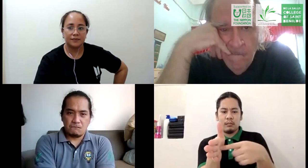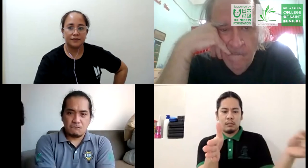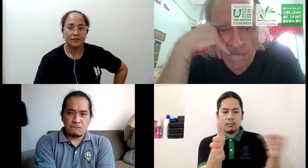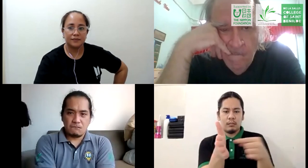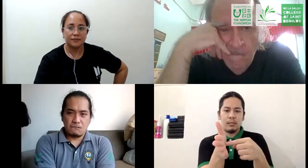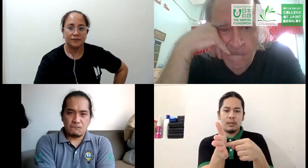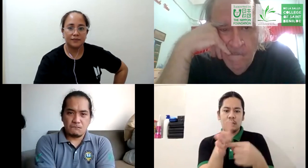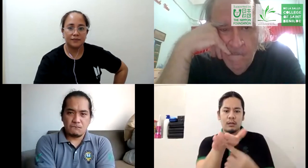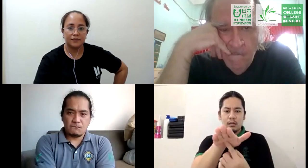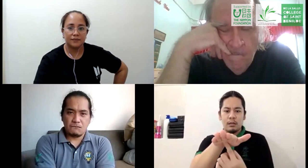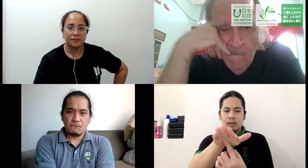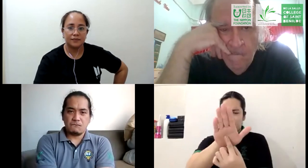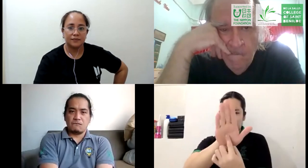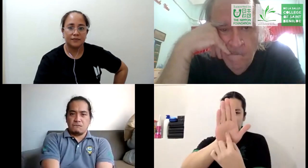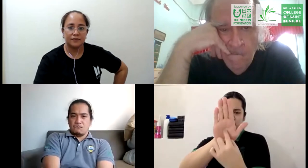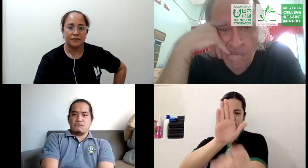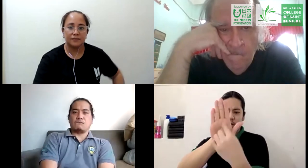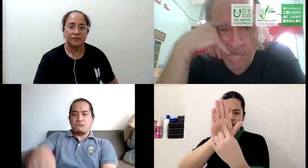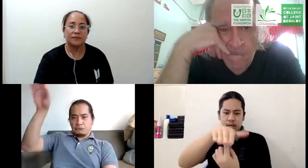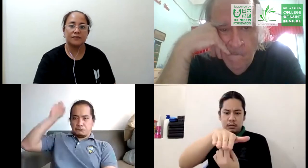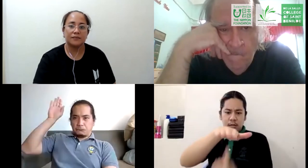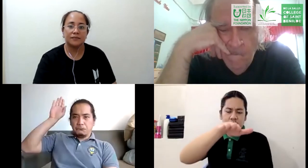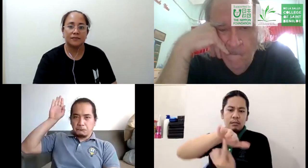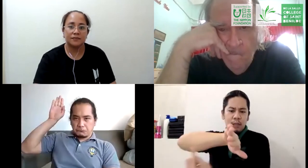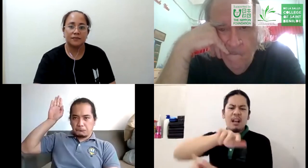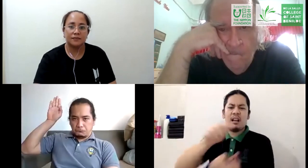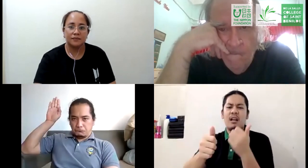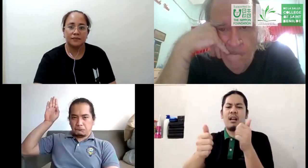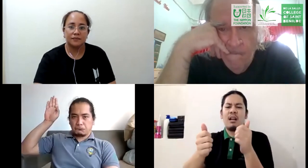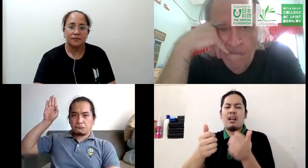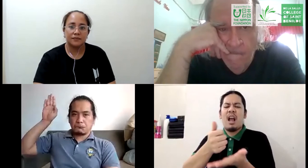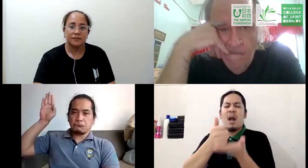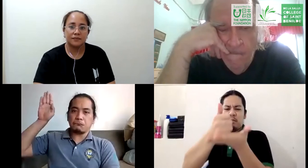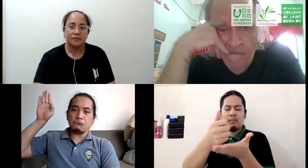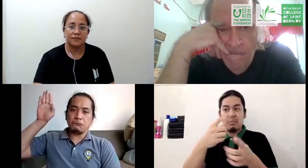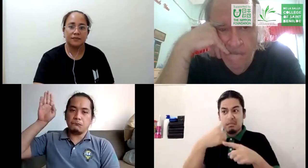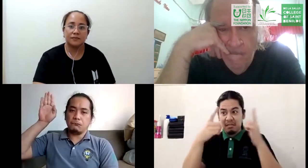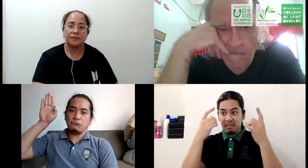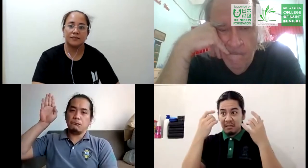again, we have to go by palm orientation first. And so